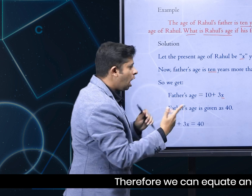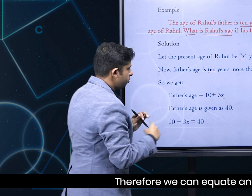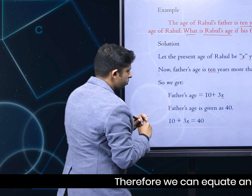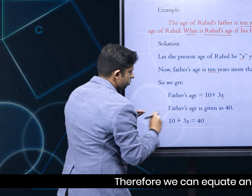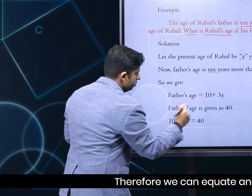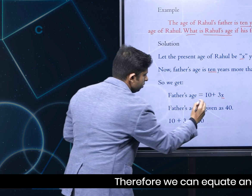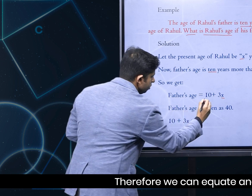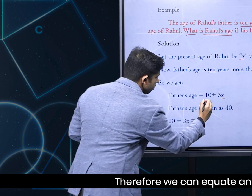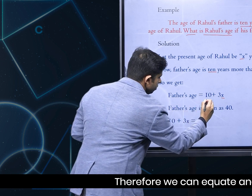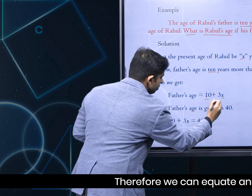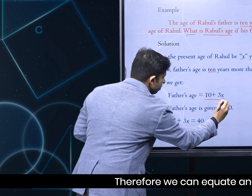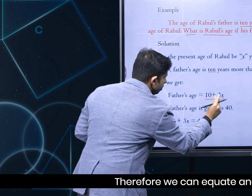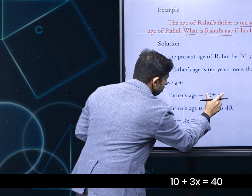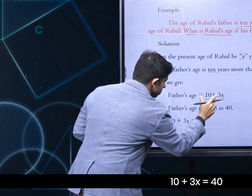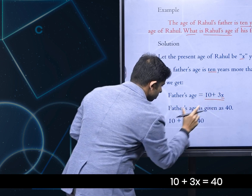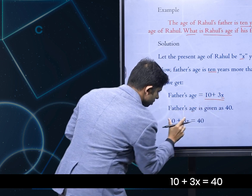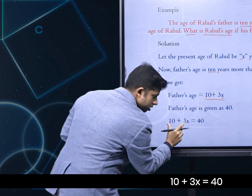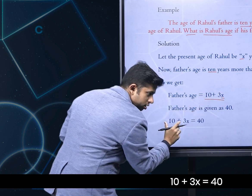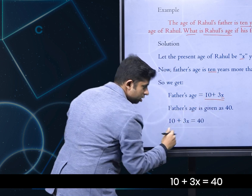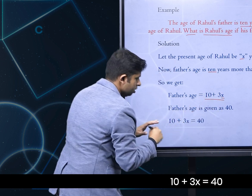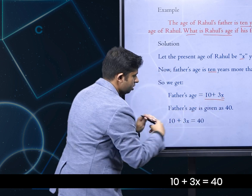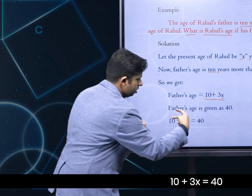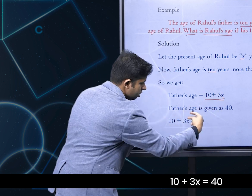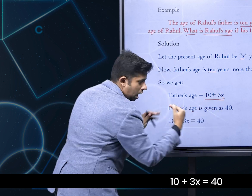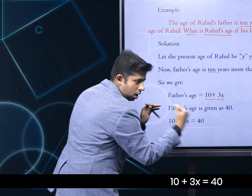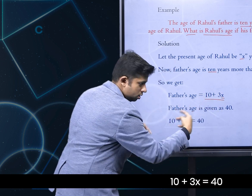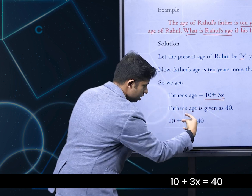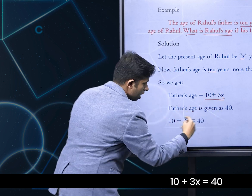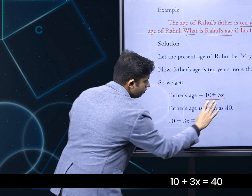Therefore, we can equate and get 10 plus 3x is equal to 40.